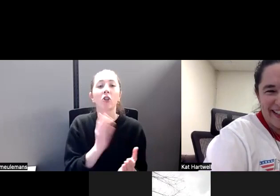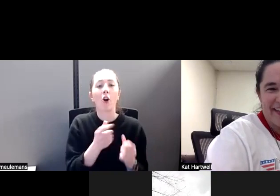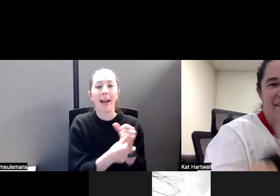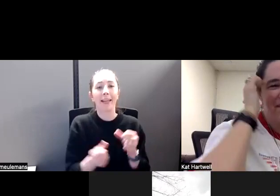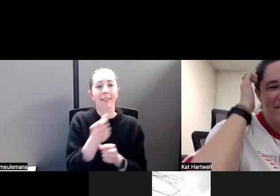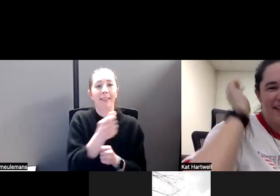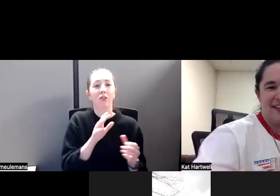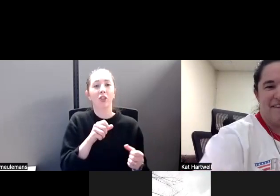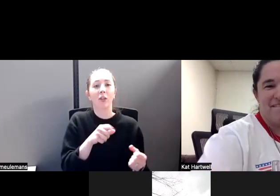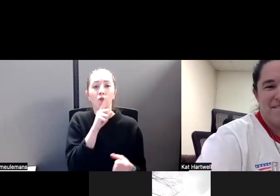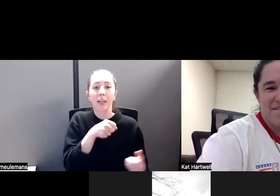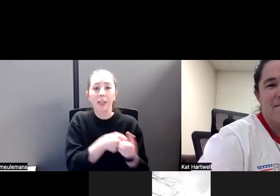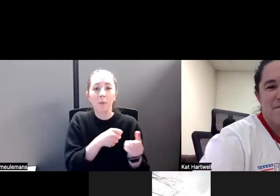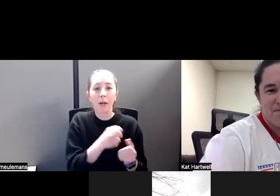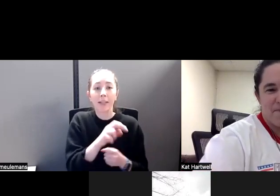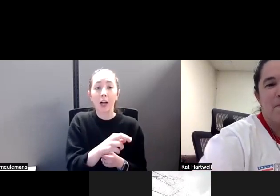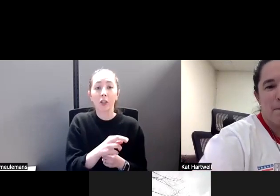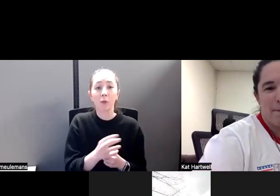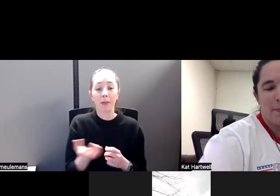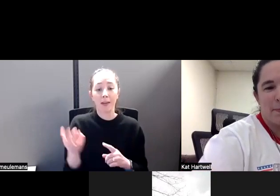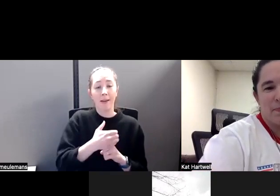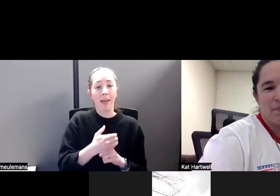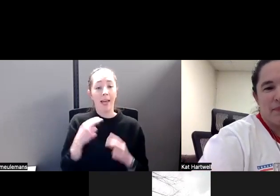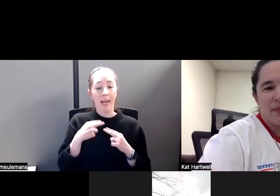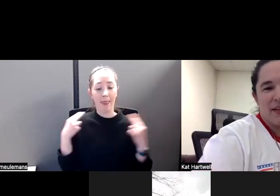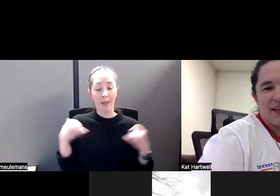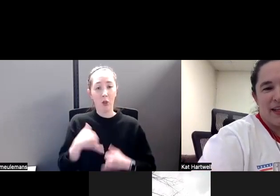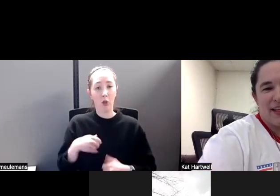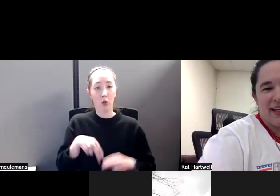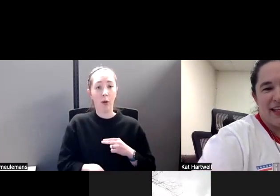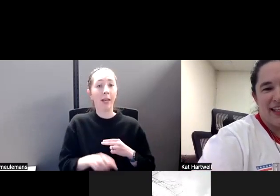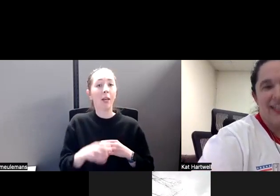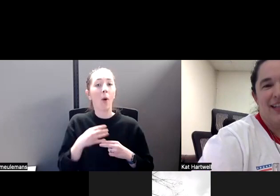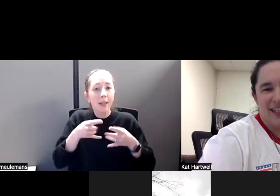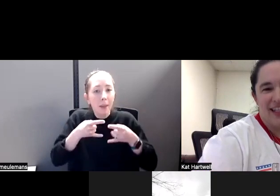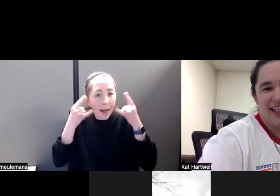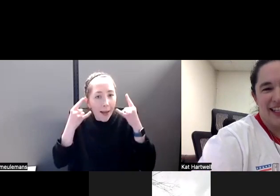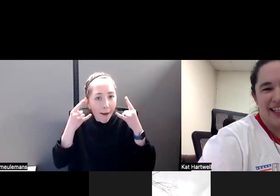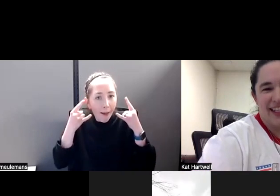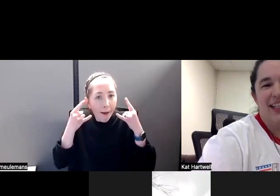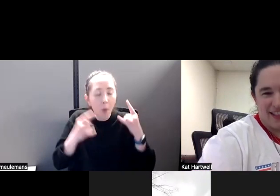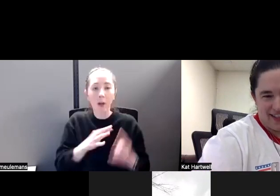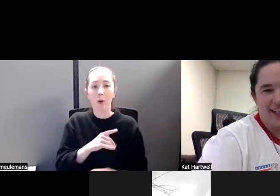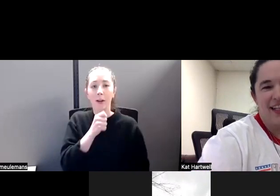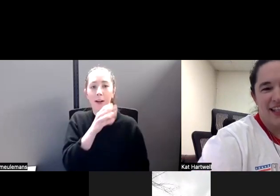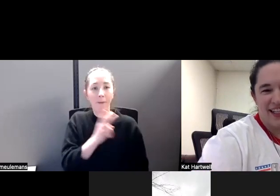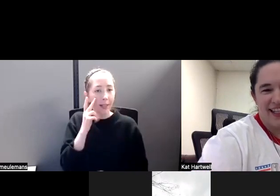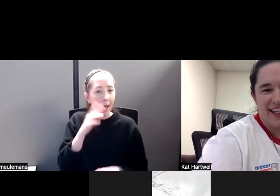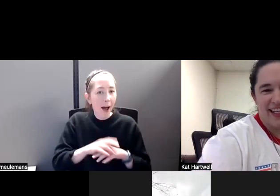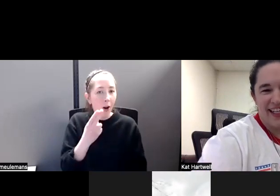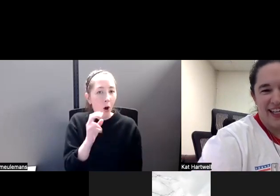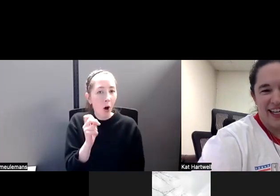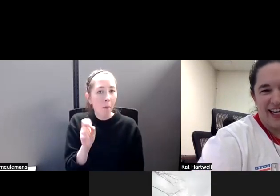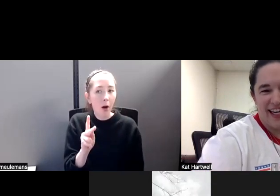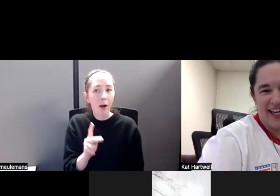is a big fan of Tyler. She pushed for that suit. Tyler wanted the bandana, which I thought was super cool because we never get to see stuff like that on Hallmark, right?